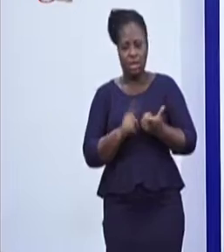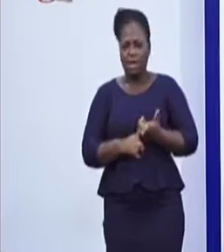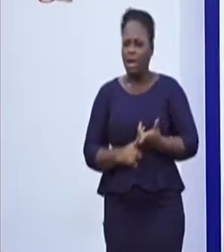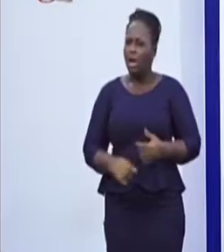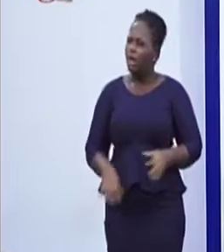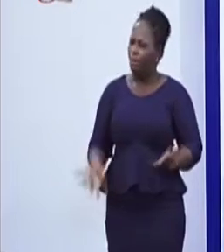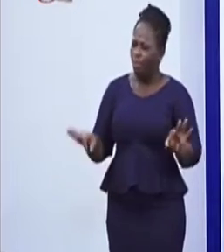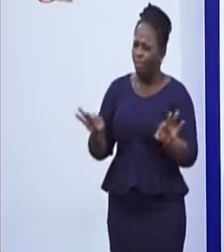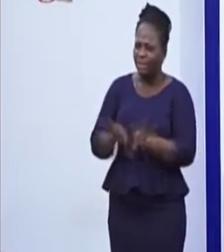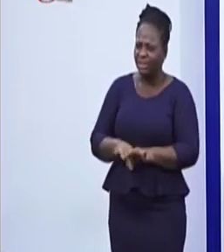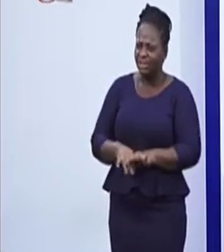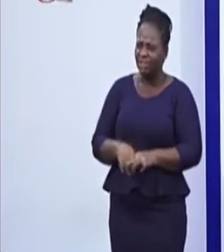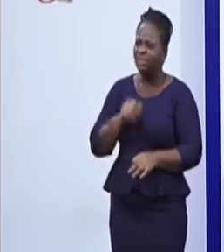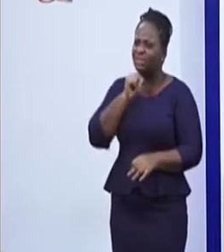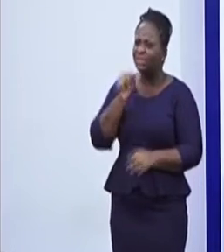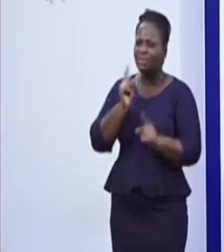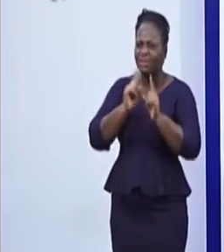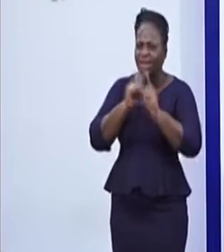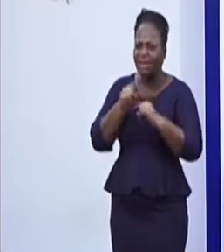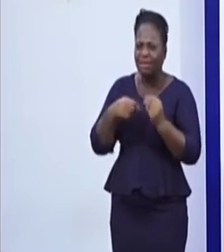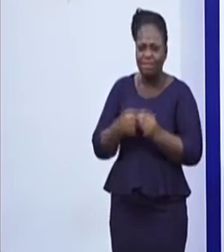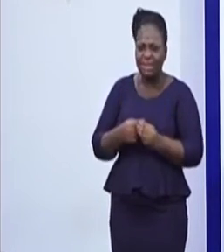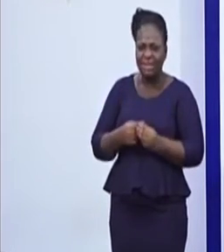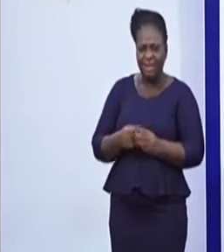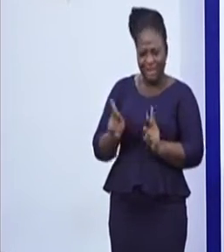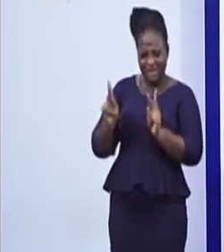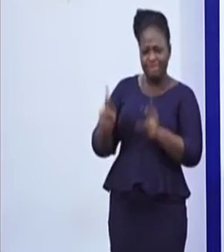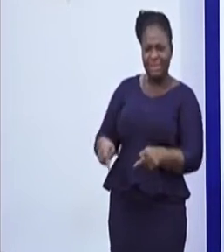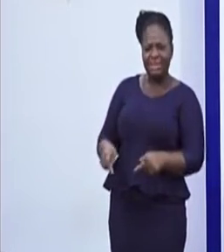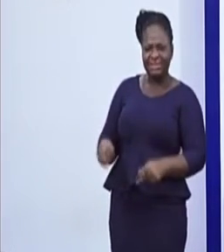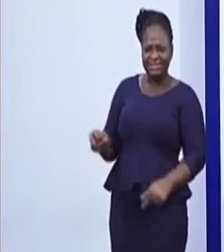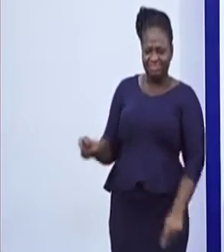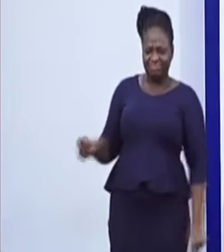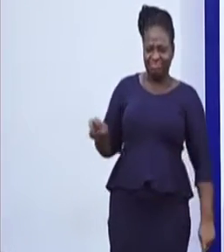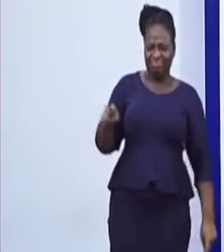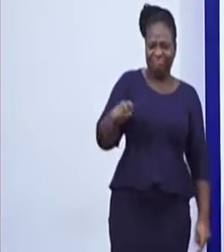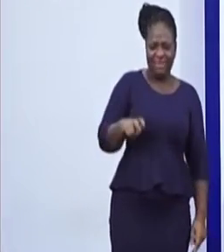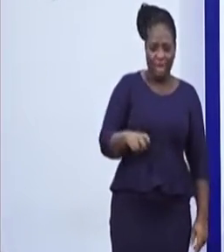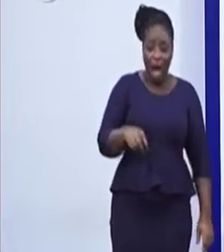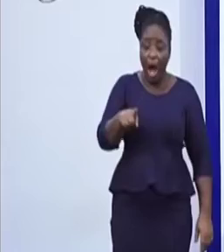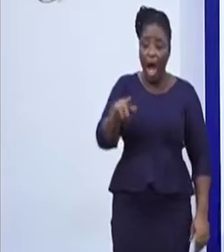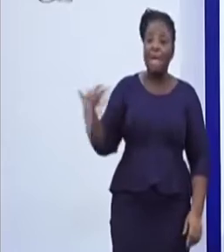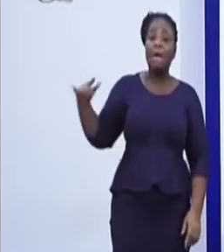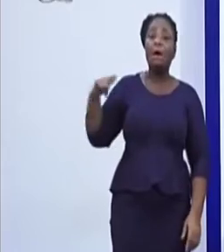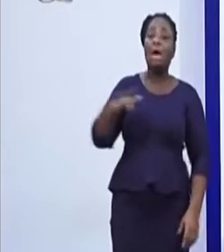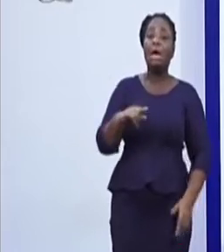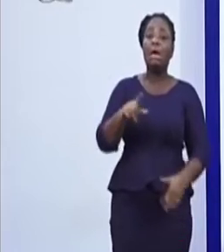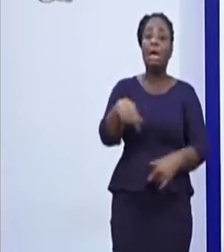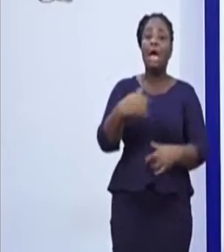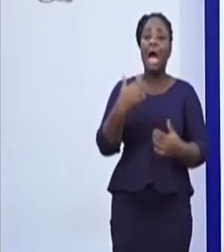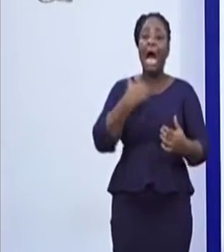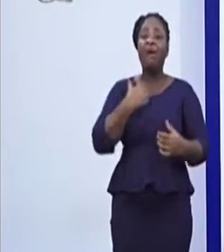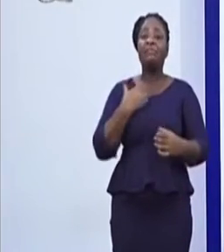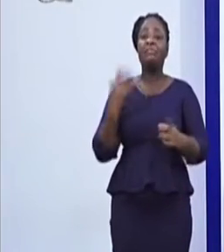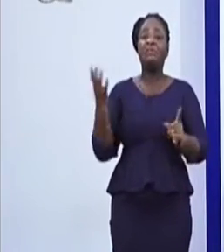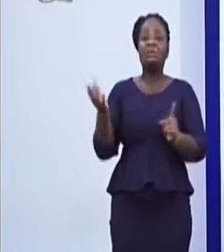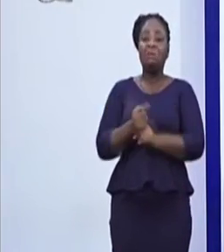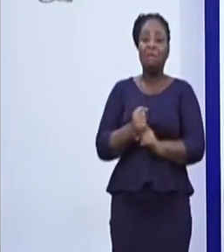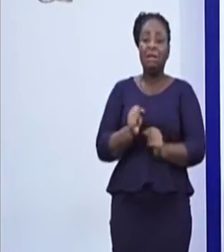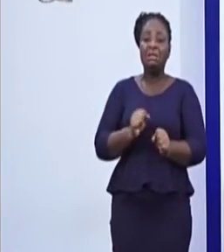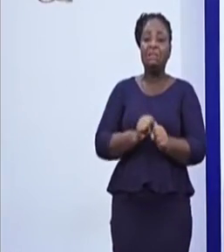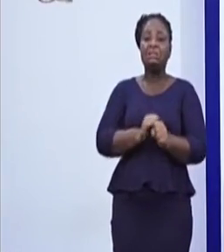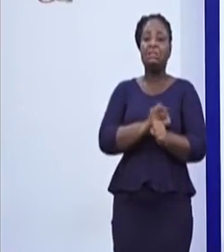that you talk about the fact that, oh, this person traveled and contracted the disease, rather than he traveled and brought